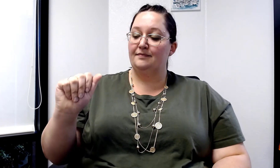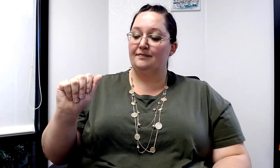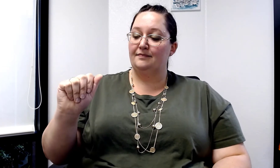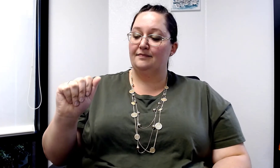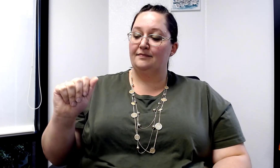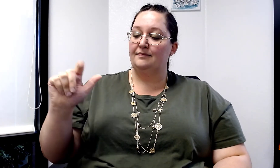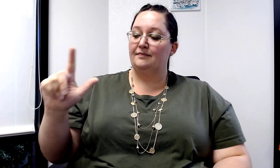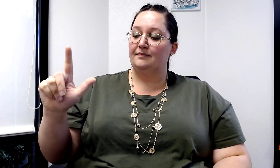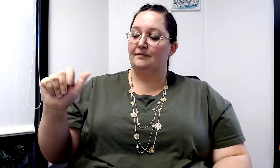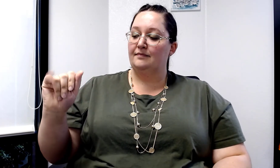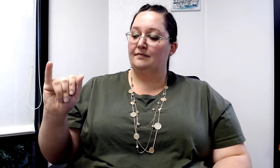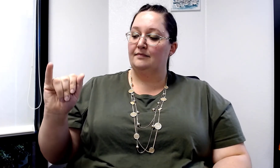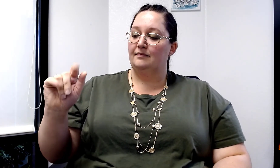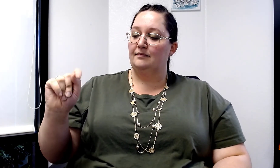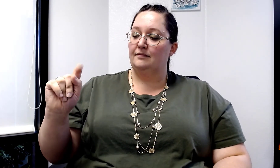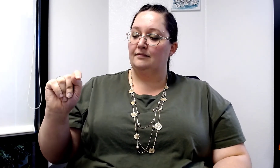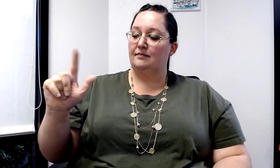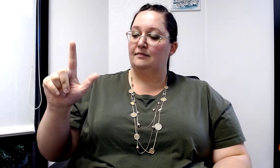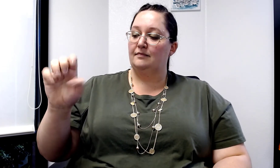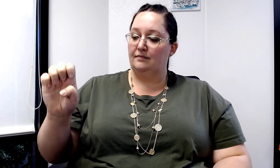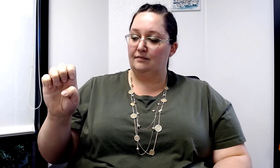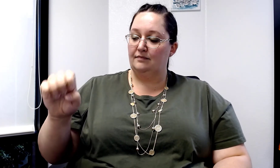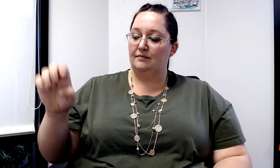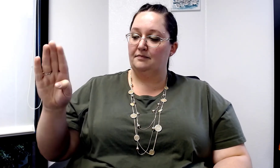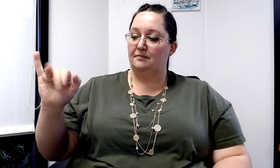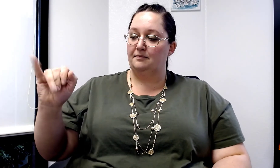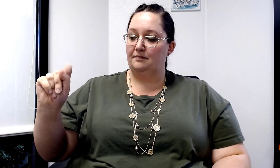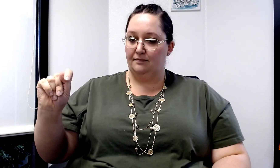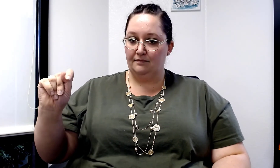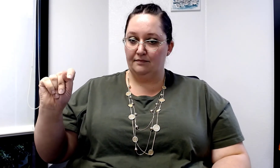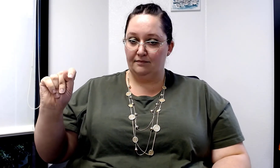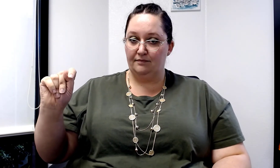Number 56, a little bit.